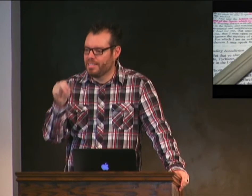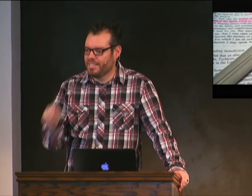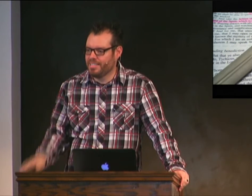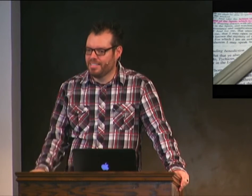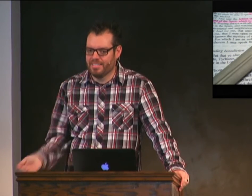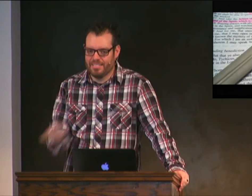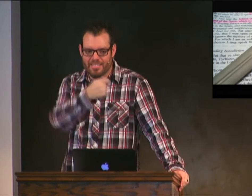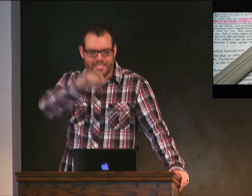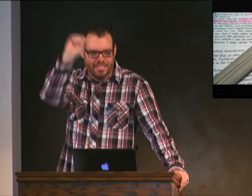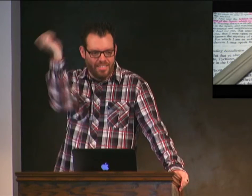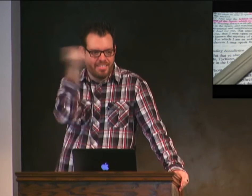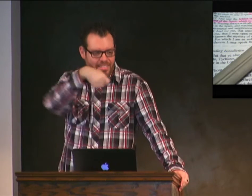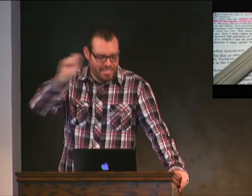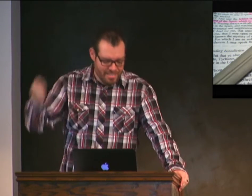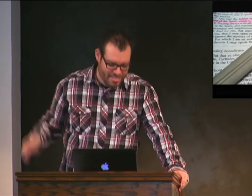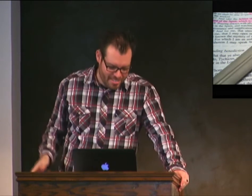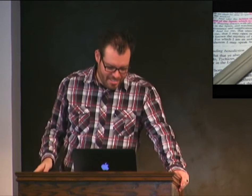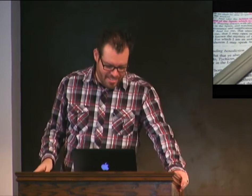Weapon.